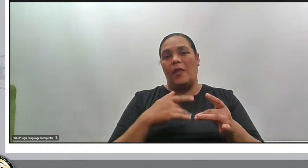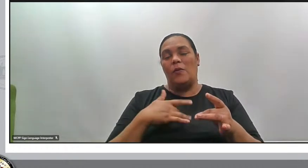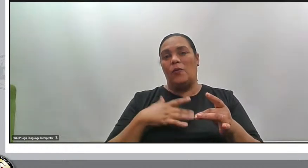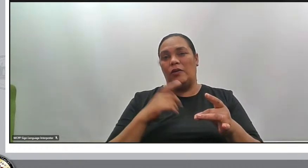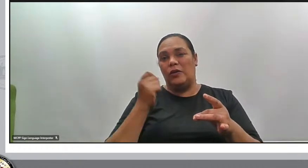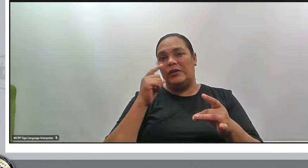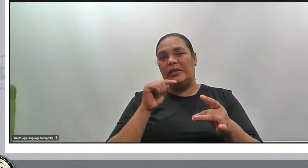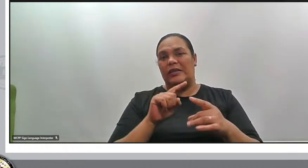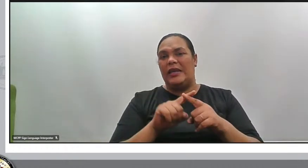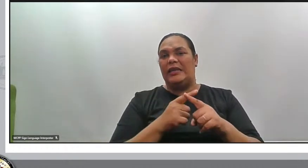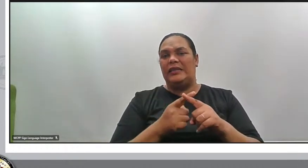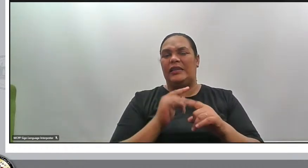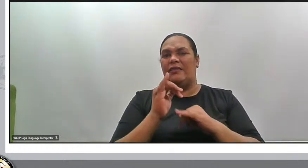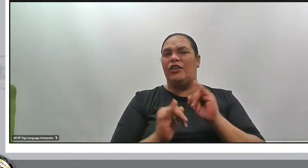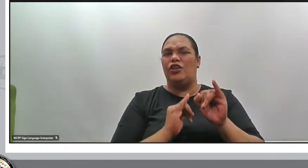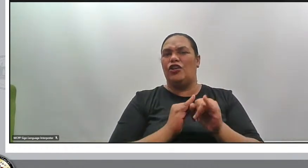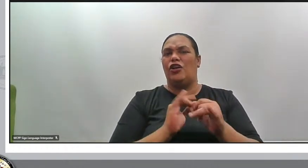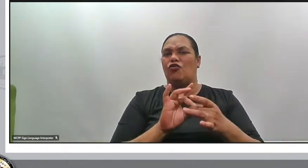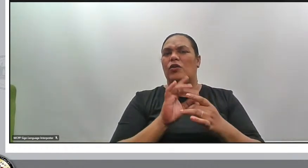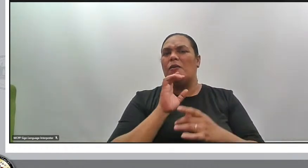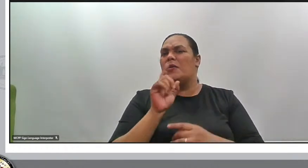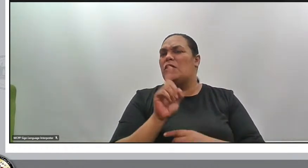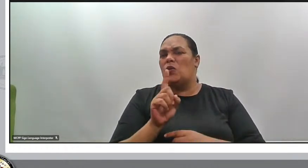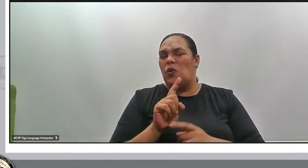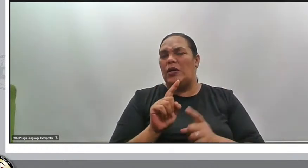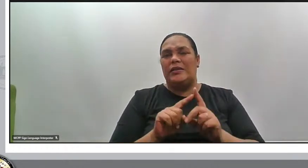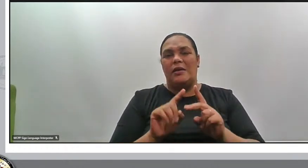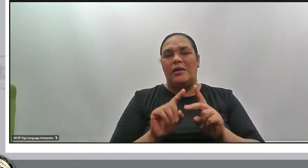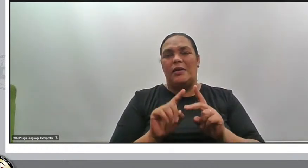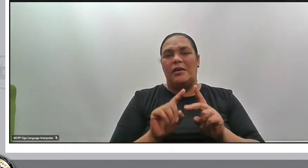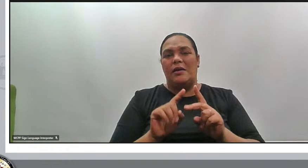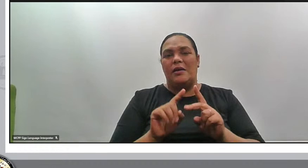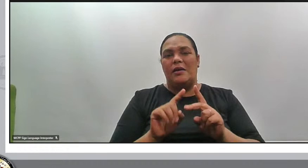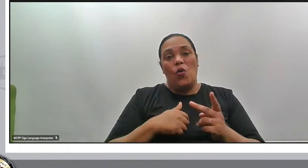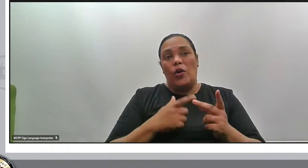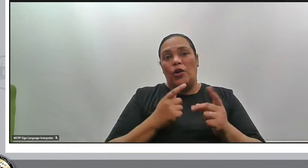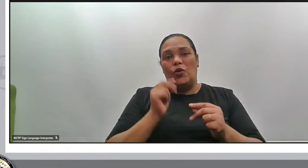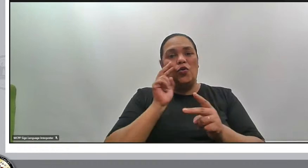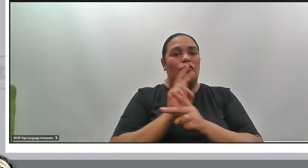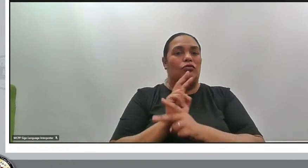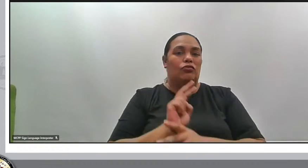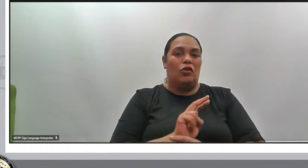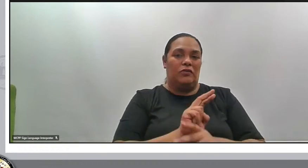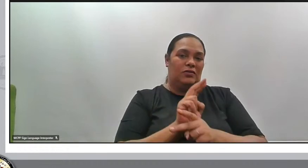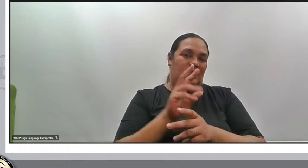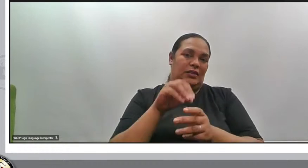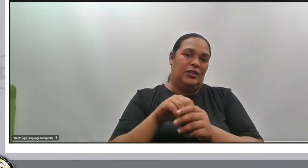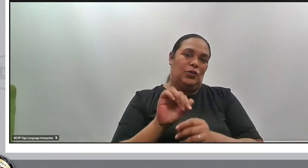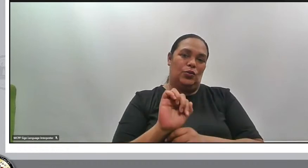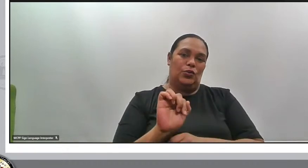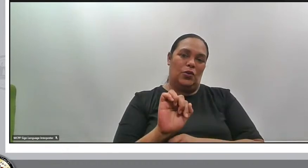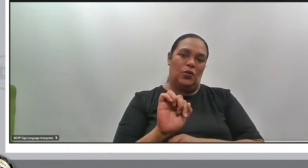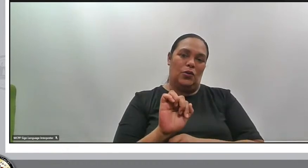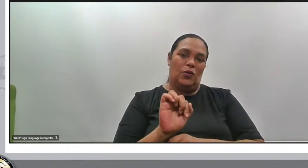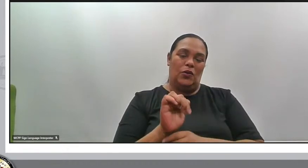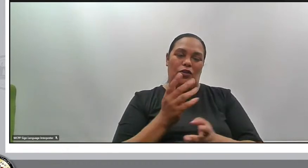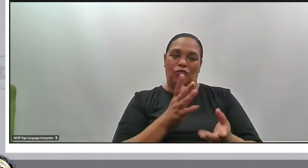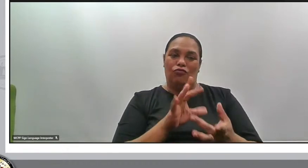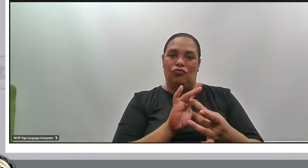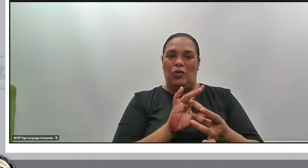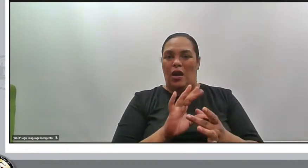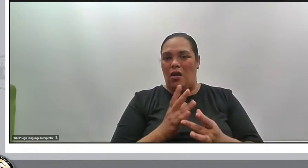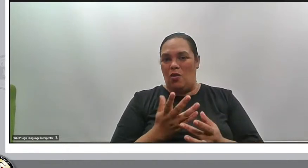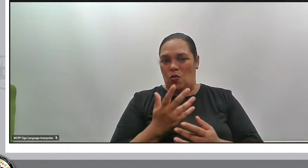what executive international relations is and how we are conducting oversight over such relations.